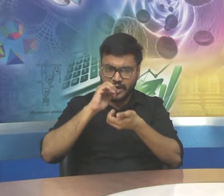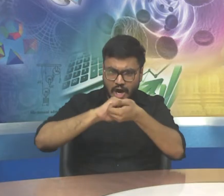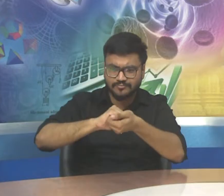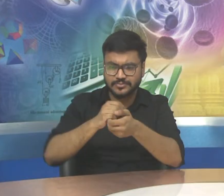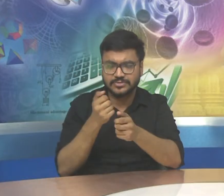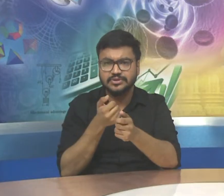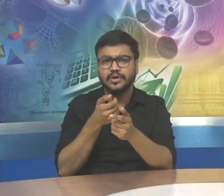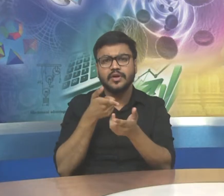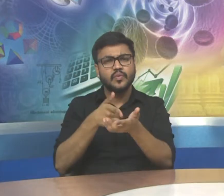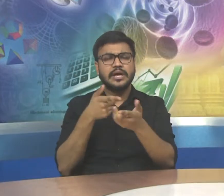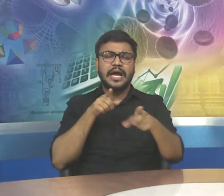Next is contribute.